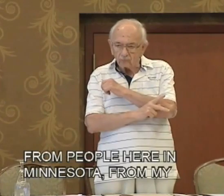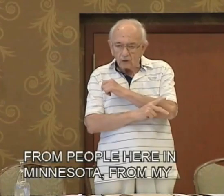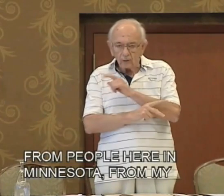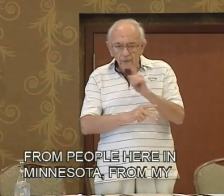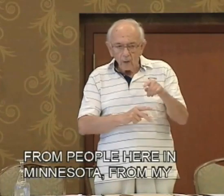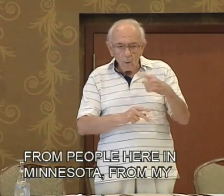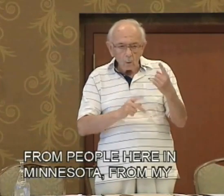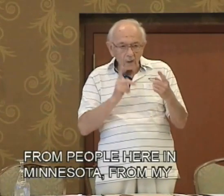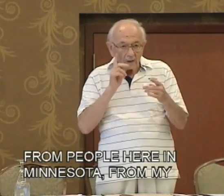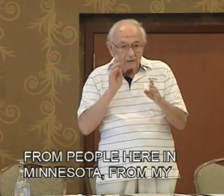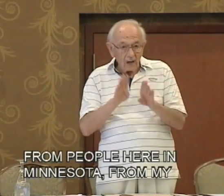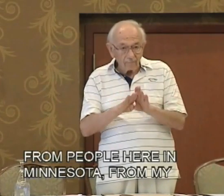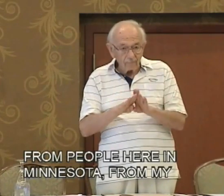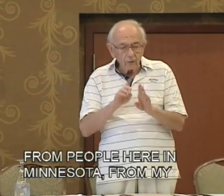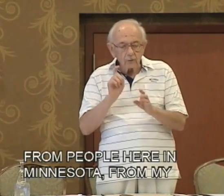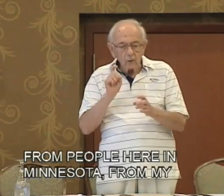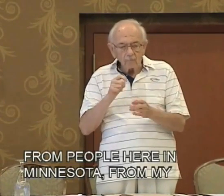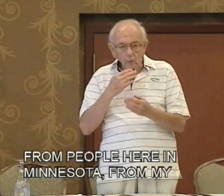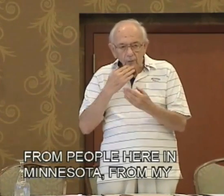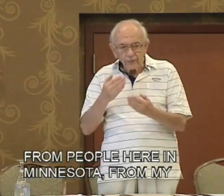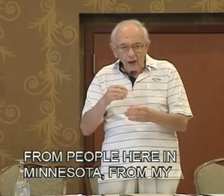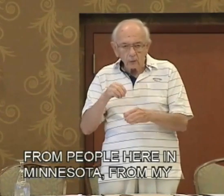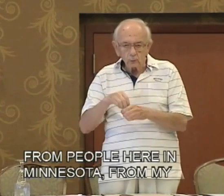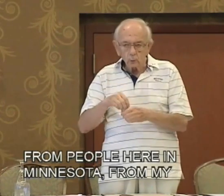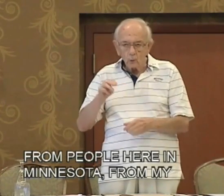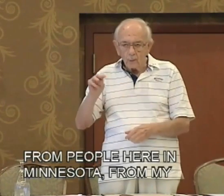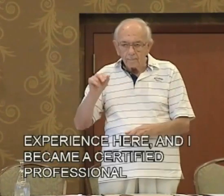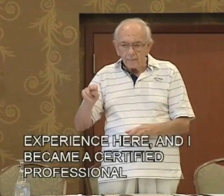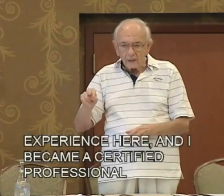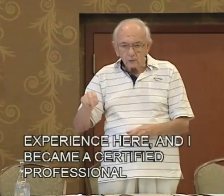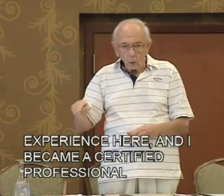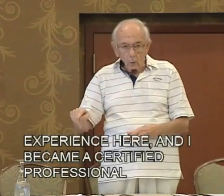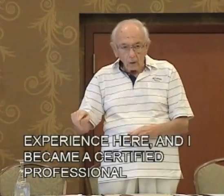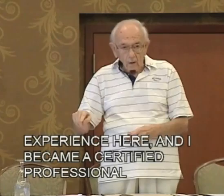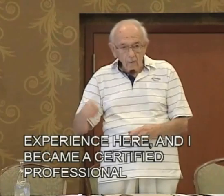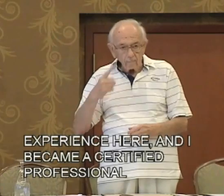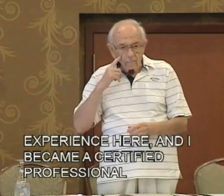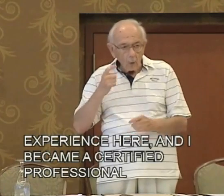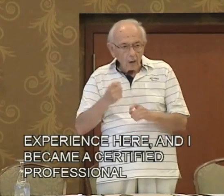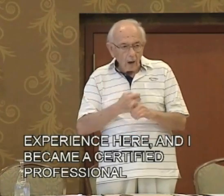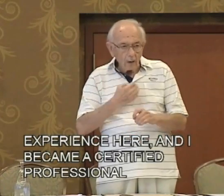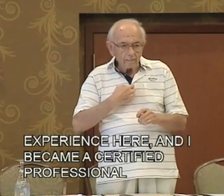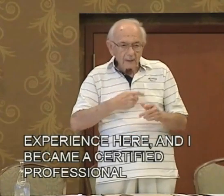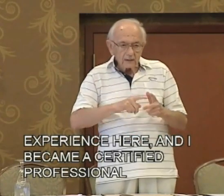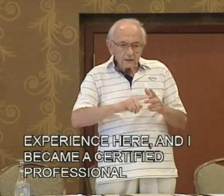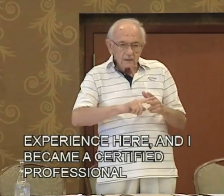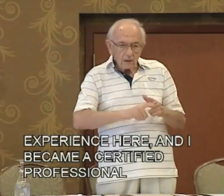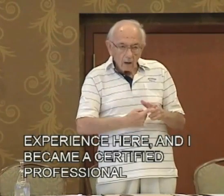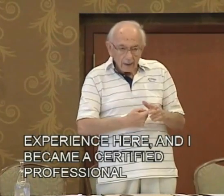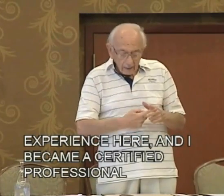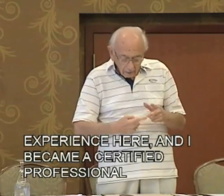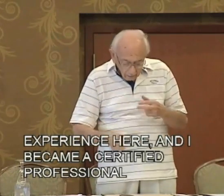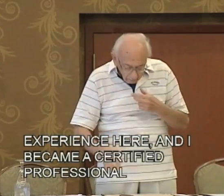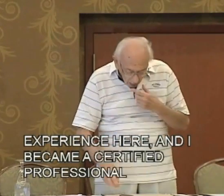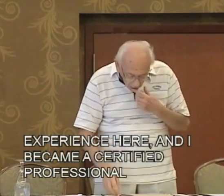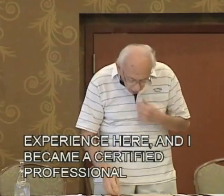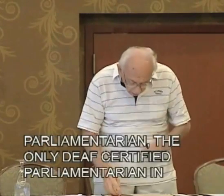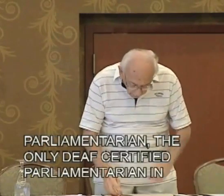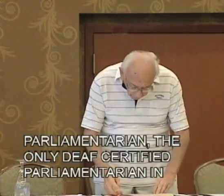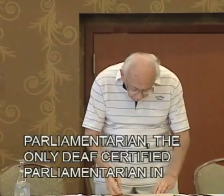certified professional parliamentarian the only deaf certified parliamentarian in Minnesota but in the United